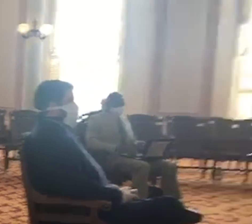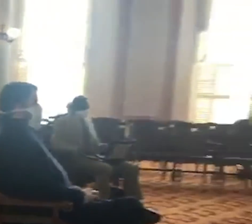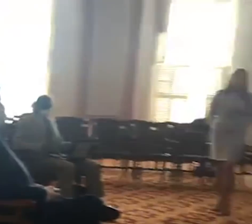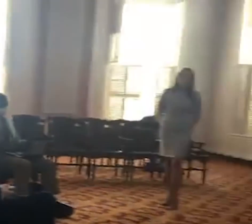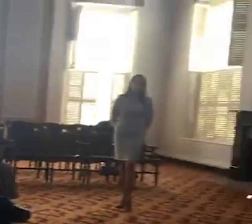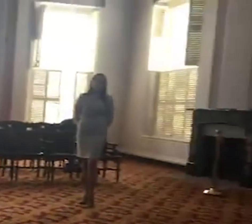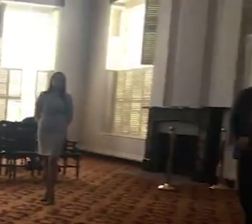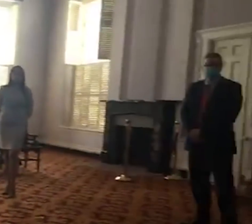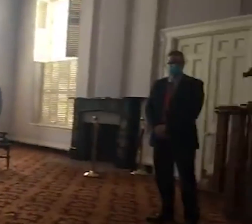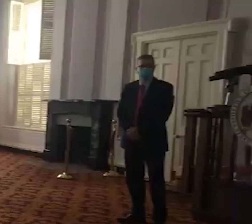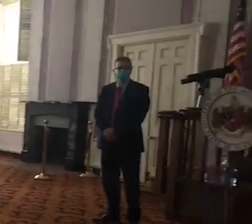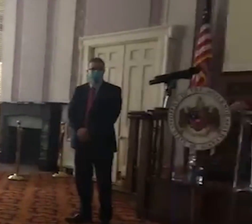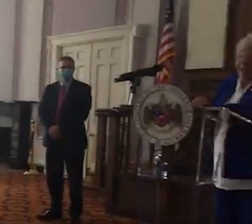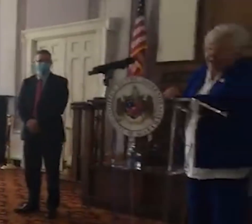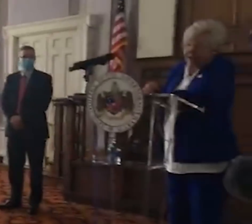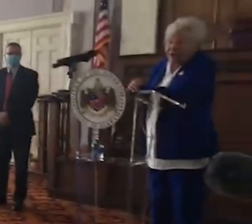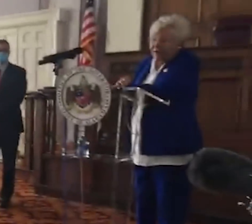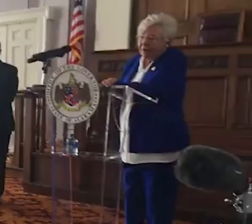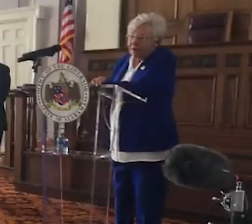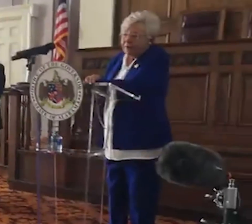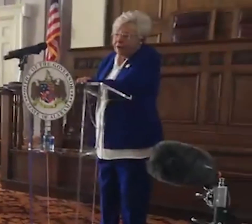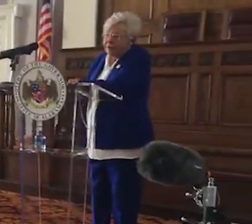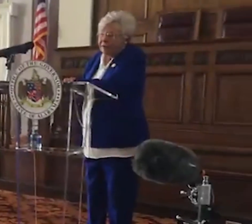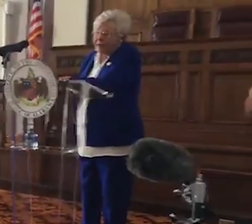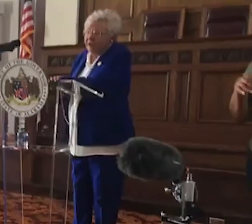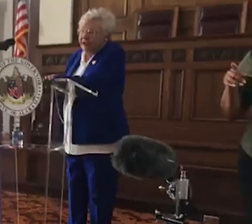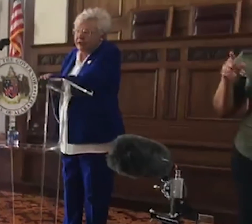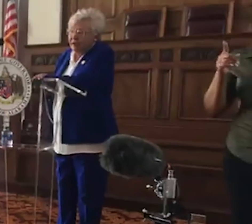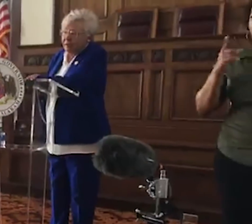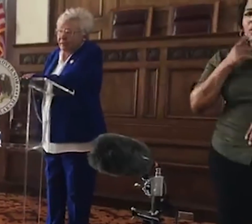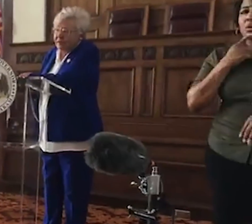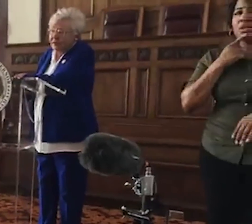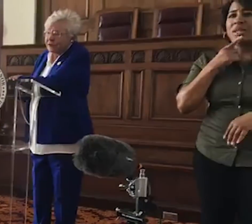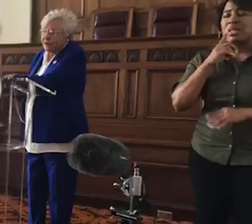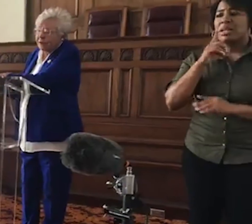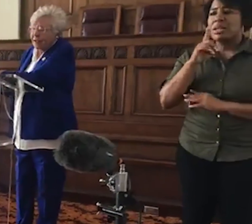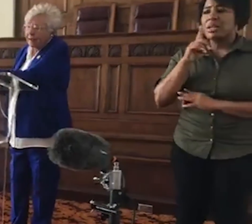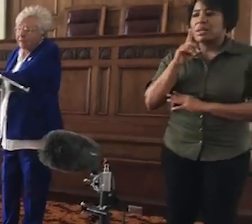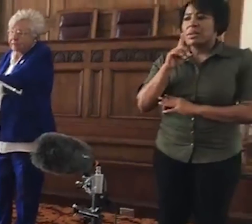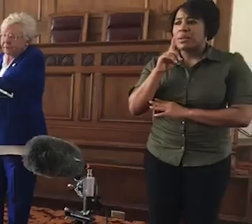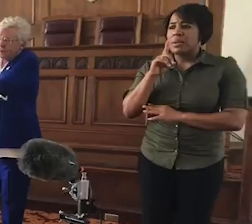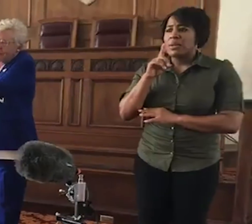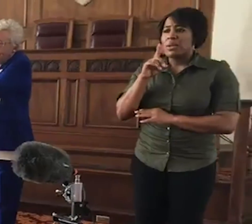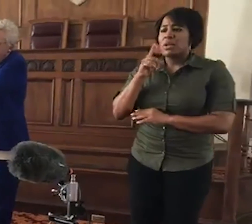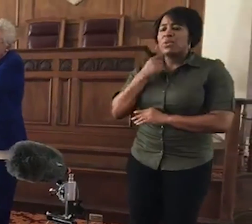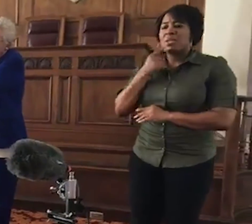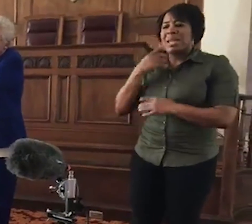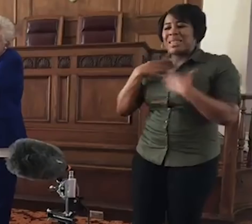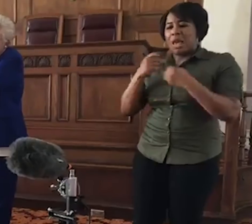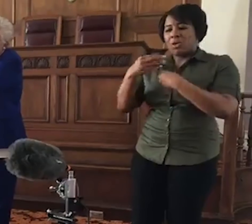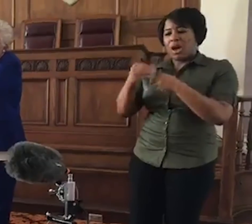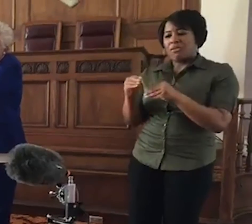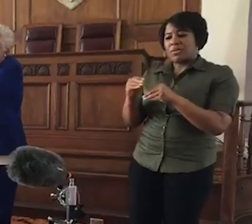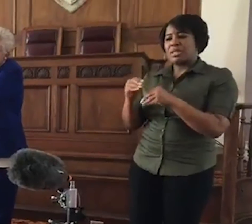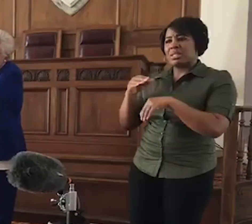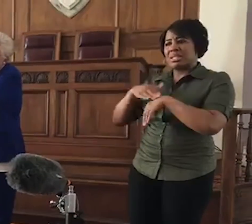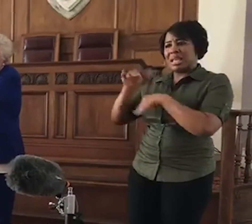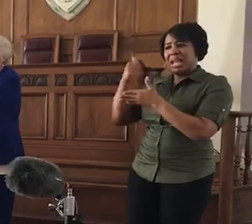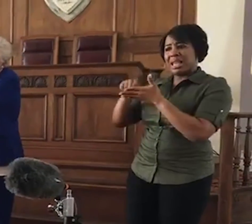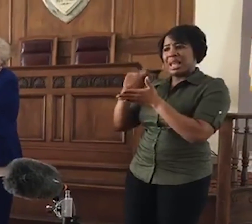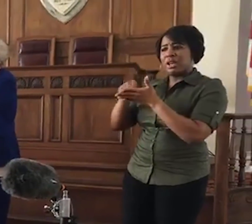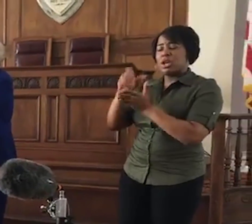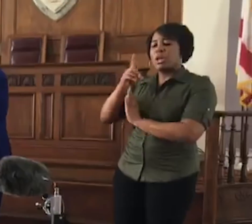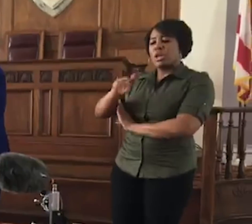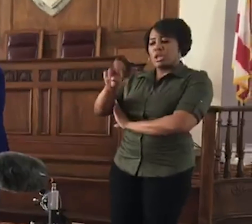morning? Something about a health officer, Jefferson County's health officer sent us a letter. Yes, Dr. Mark Wilson from Jefferson